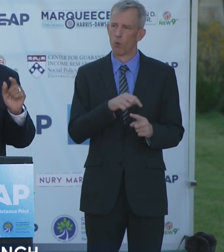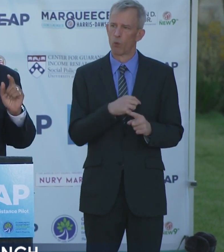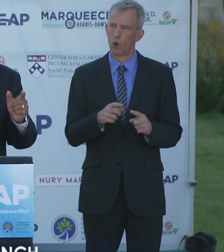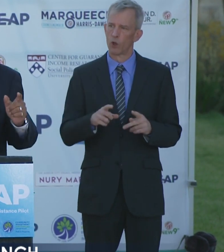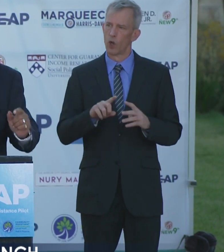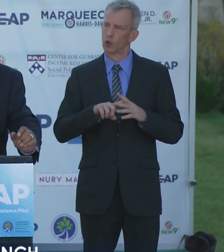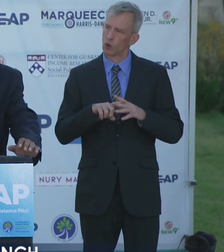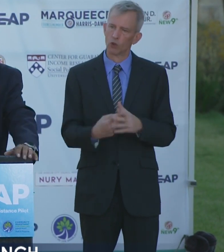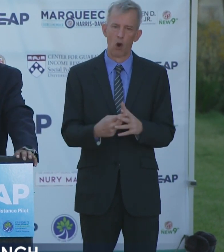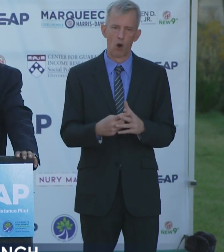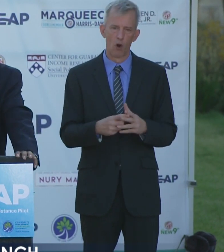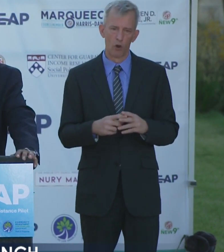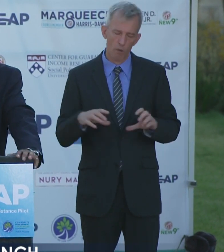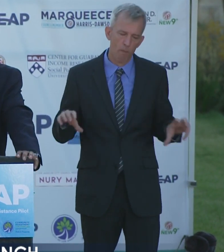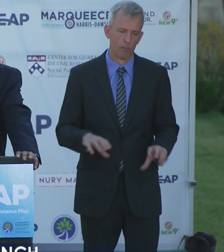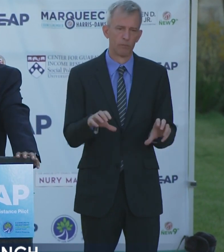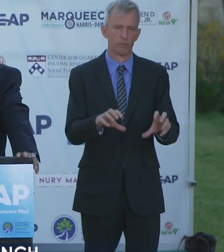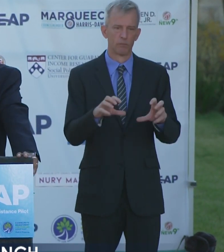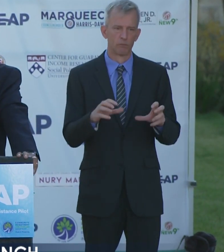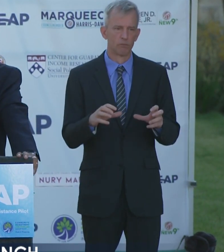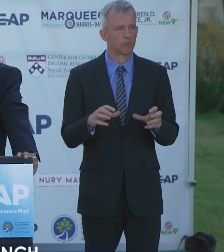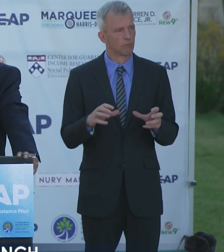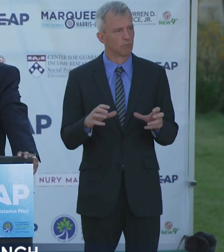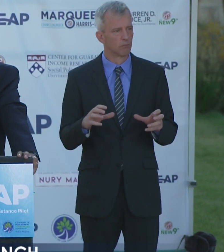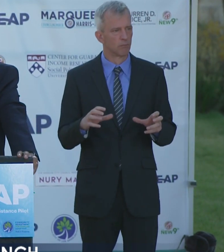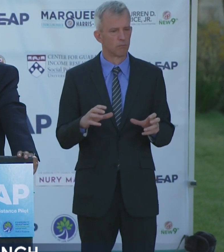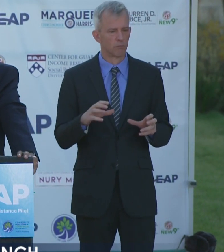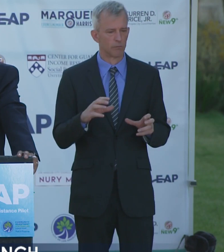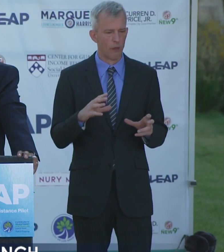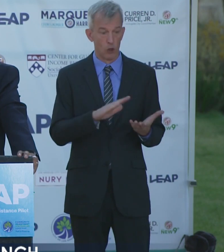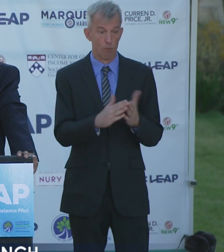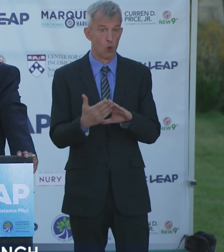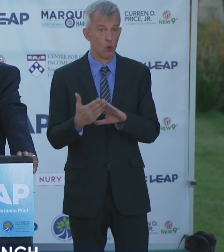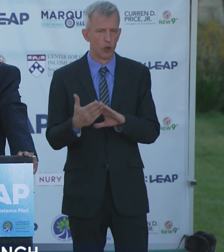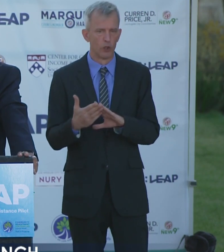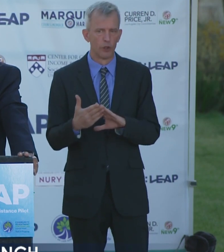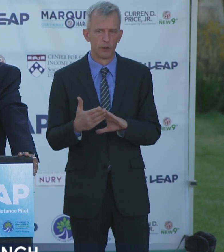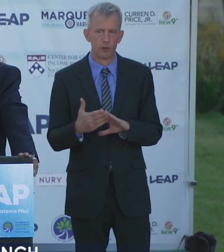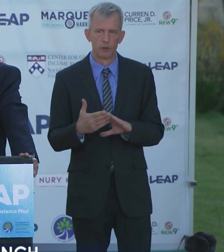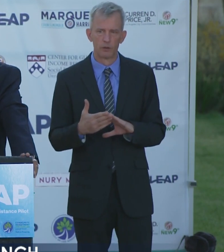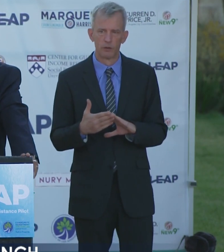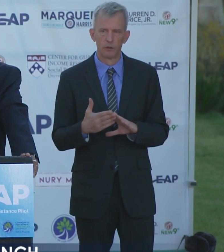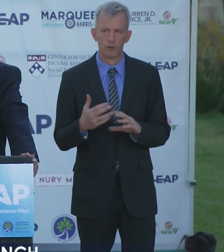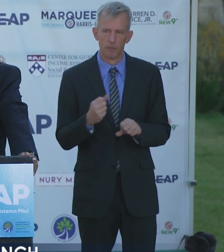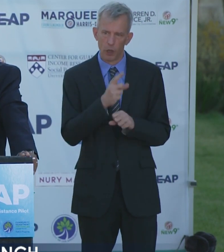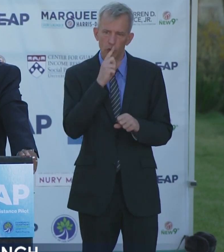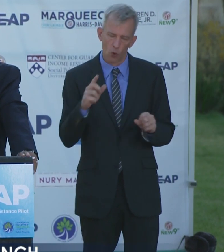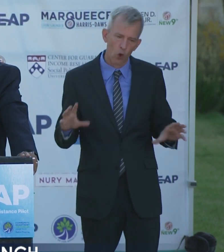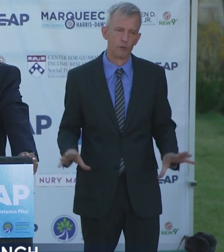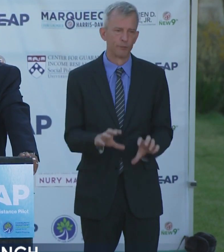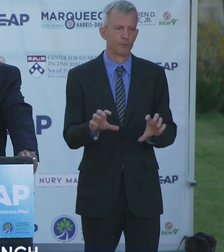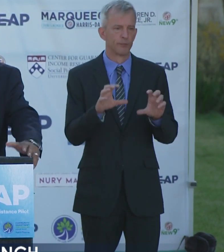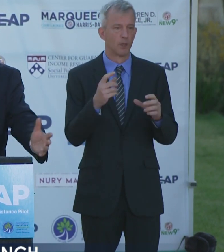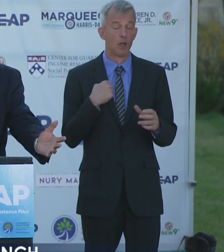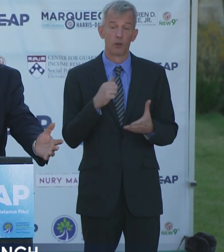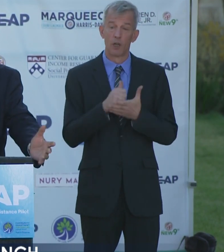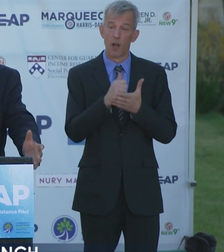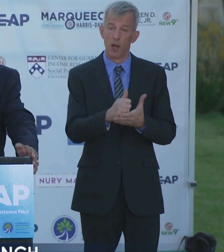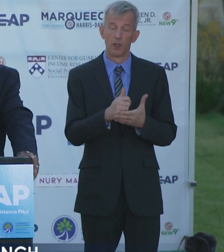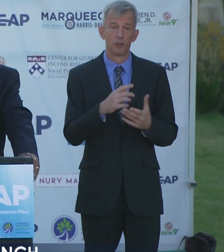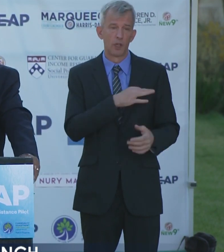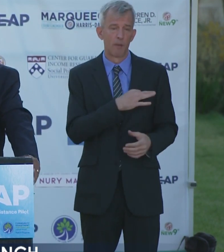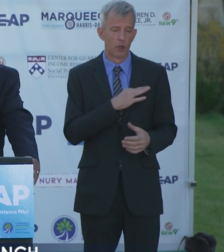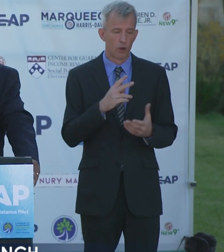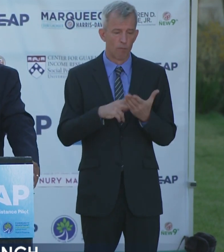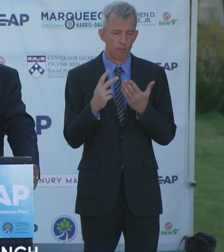community in a big way. For the next 10 days, to assist in the application process, I'm going to be opening the doors of my district